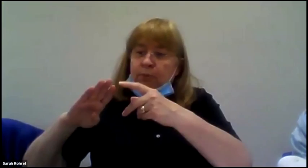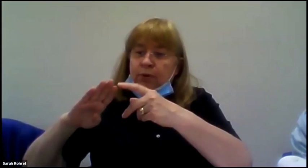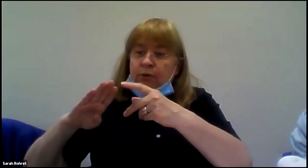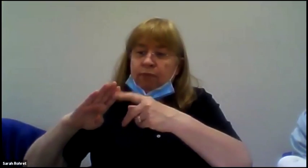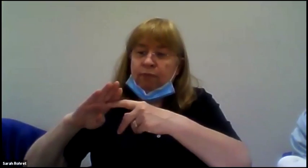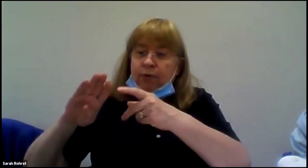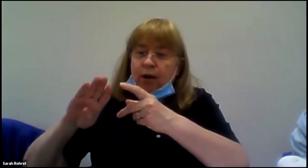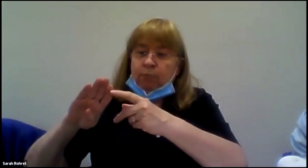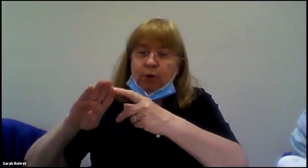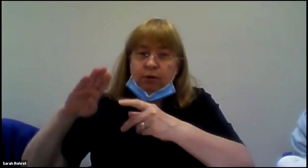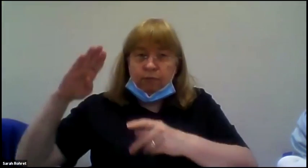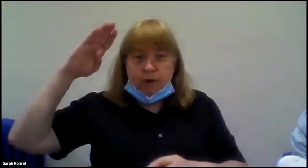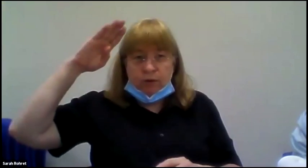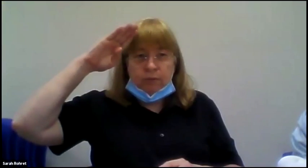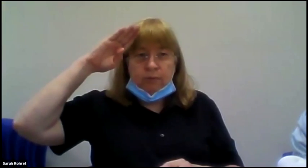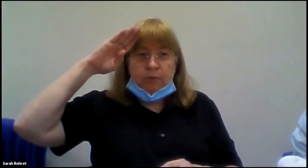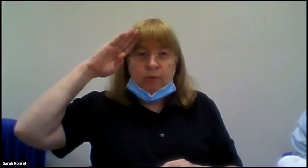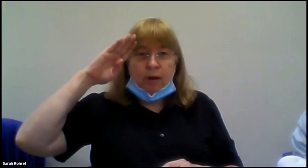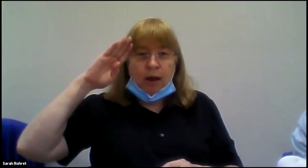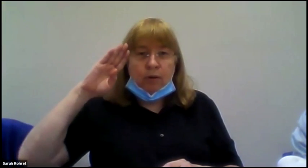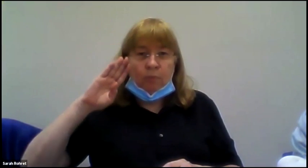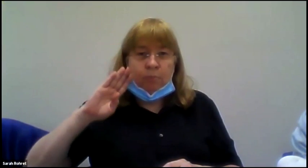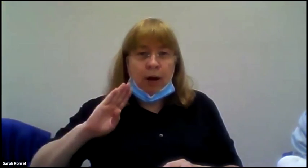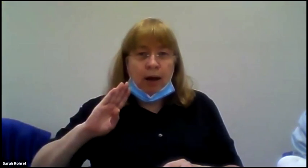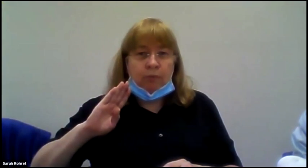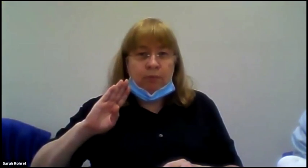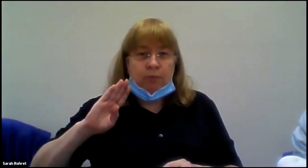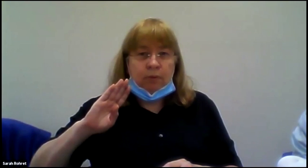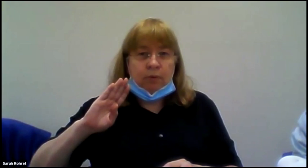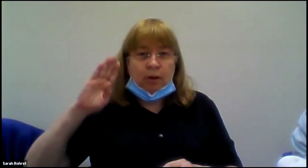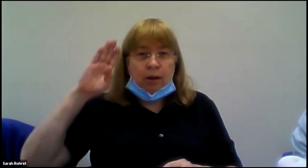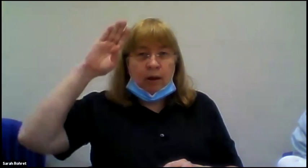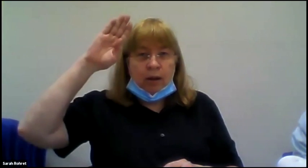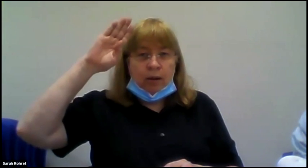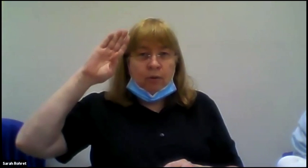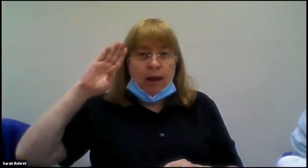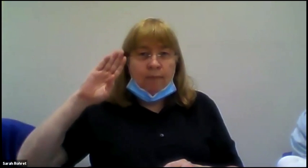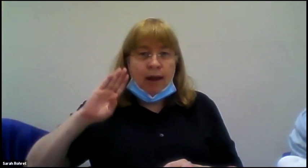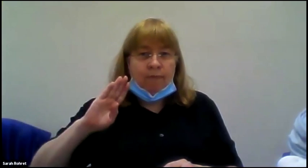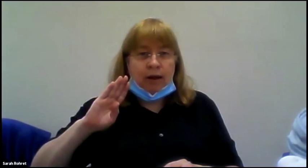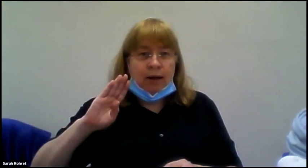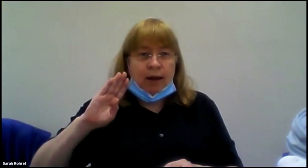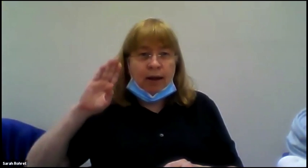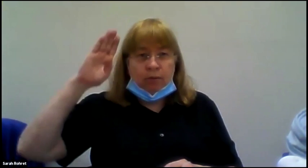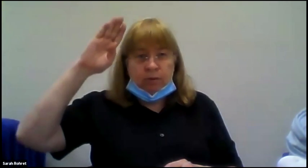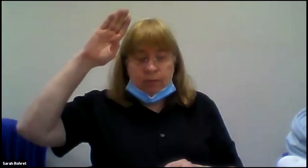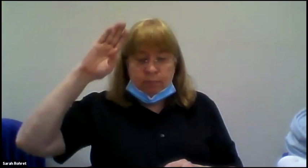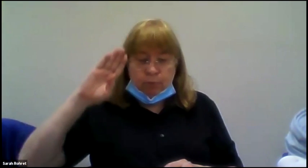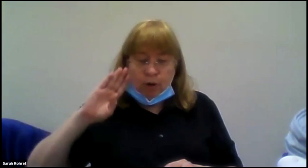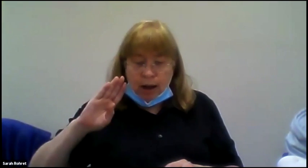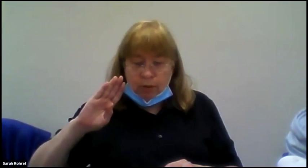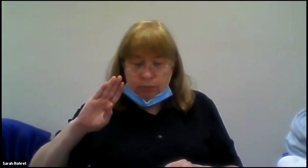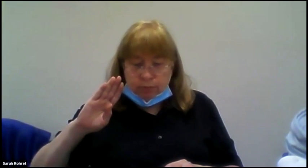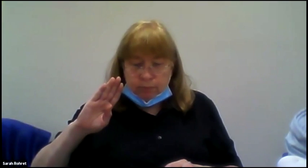your pointer finger and go brown. So you have to have it kind of angled, brown.